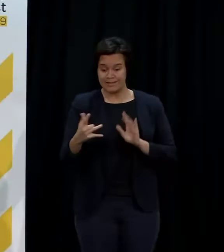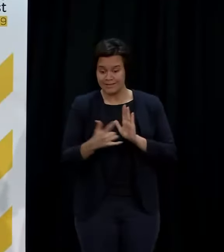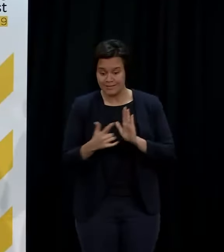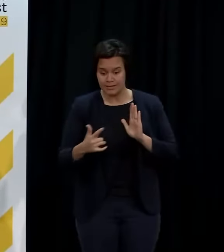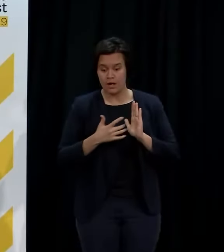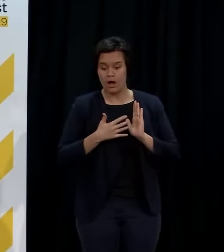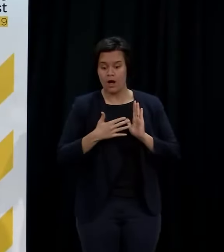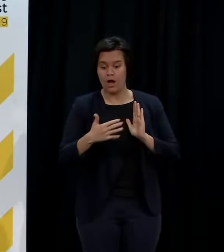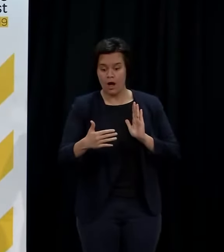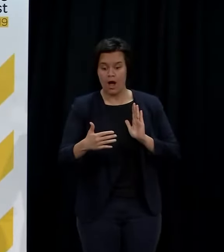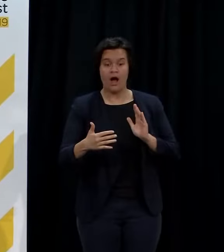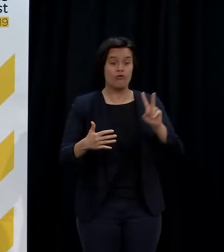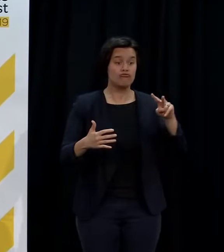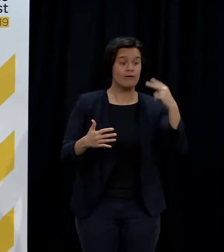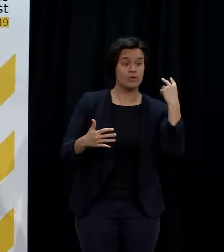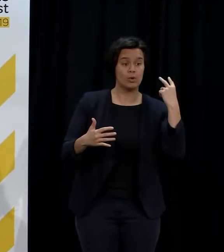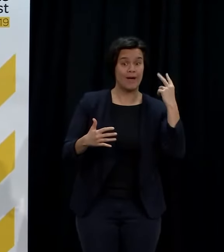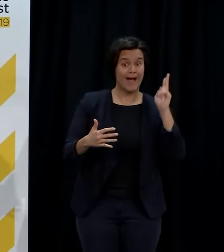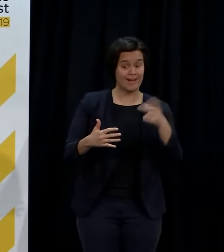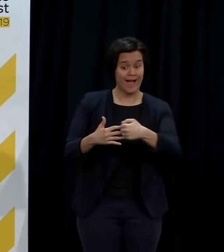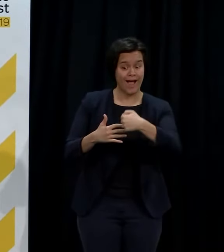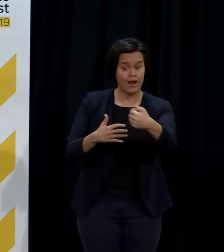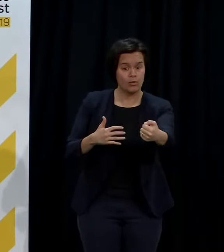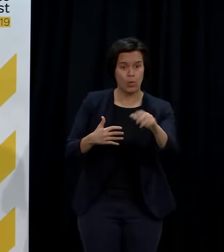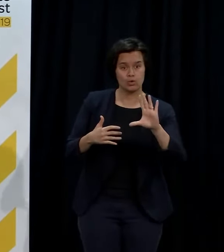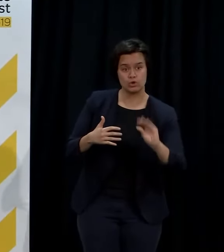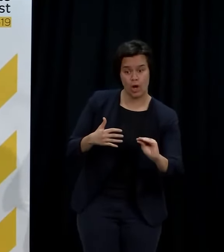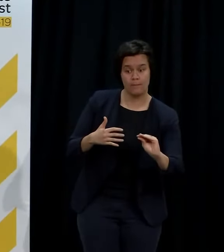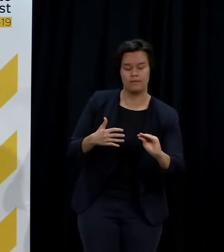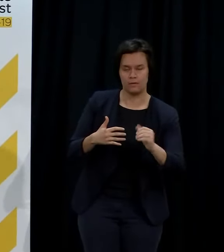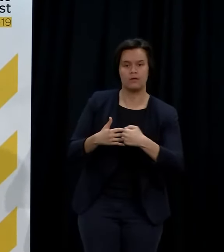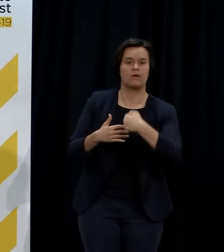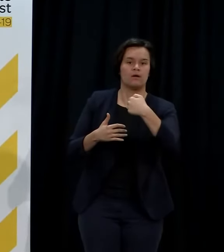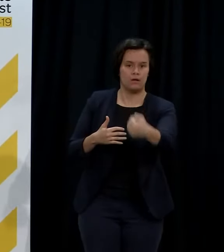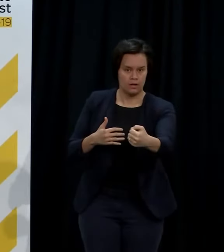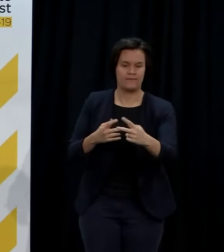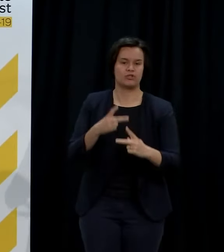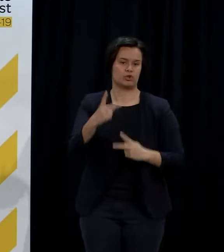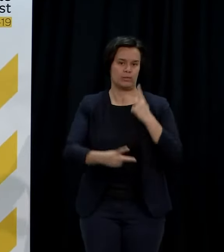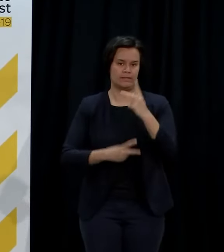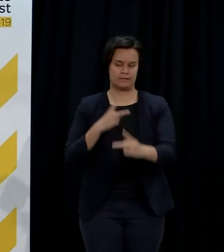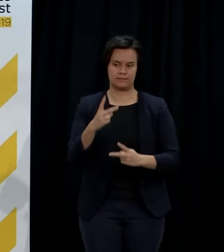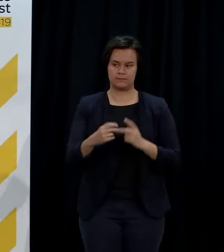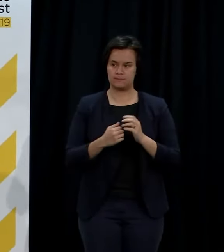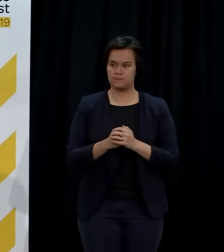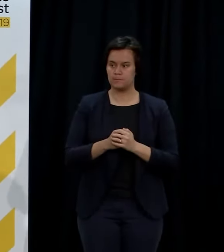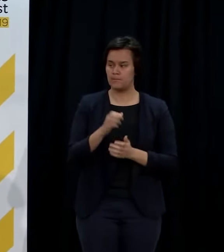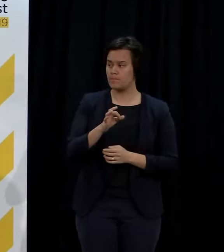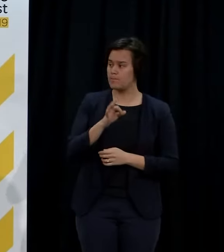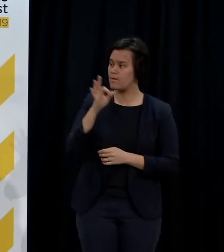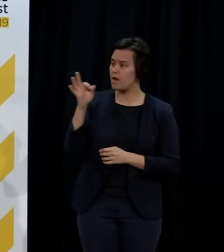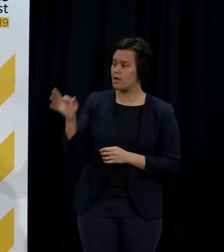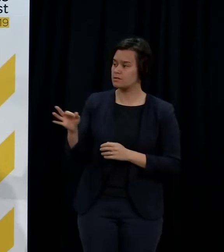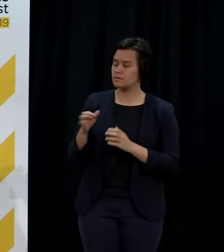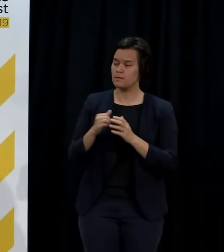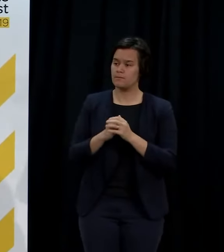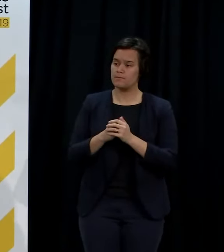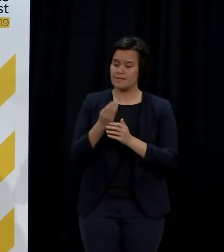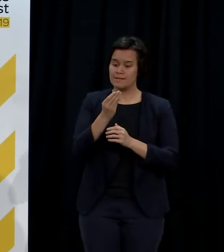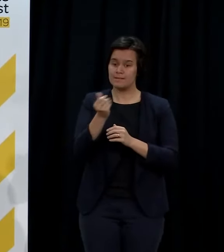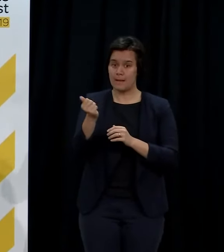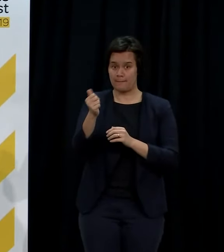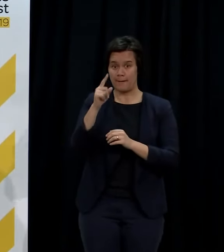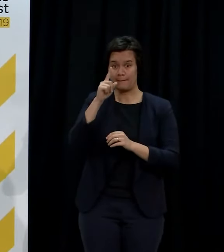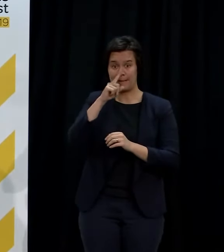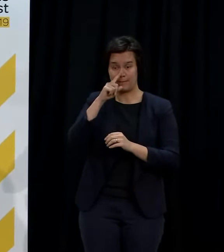very quick, and it will continue to be very, very rapid. We've had reports of people, families with COVID who are